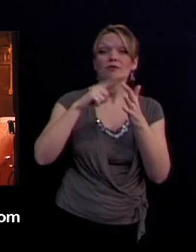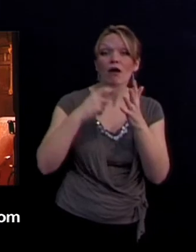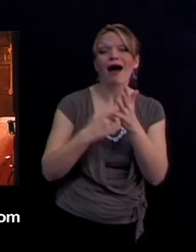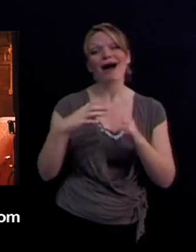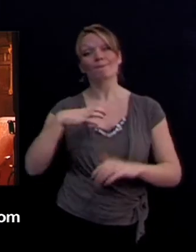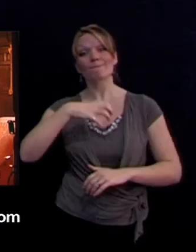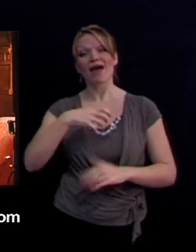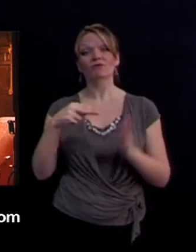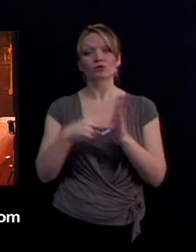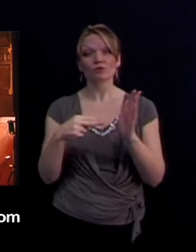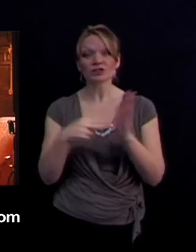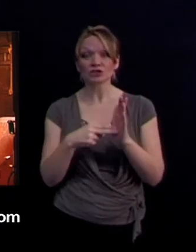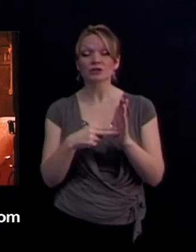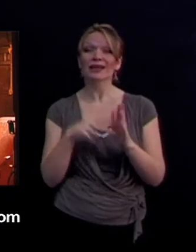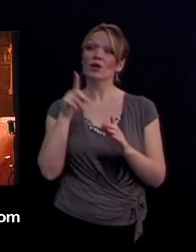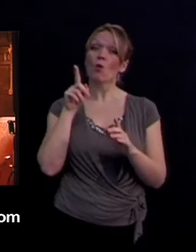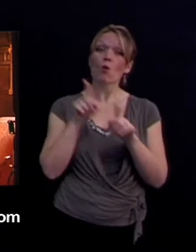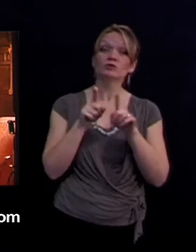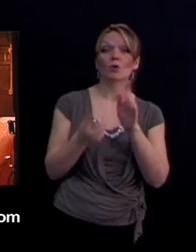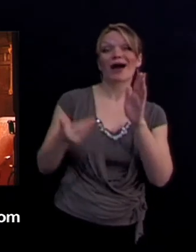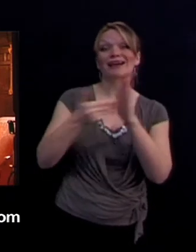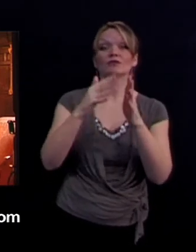also remodelled the walnut room.